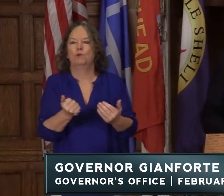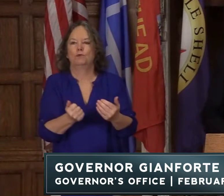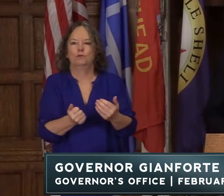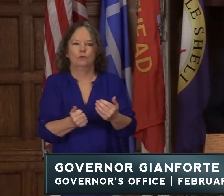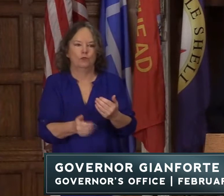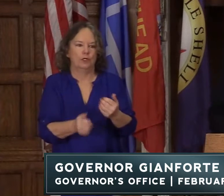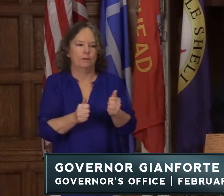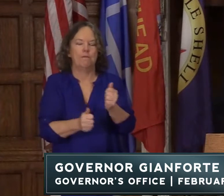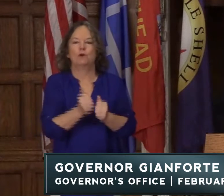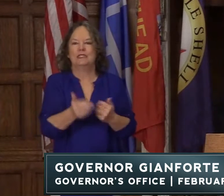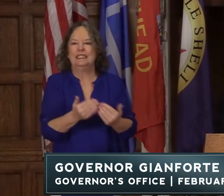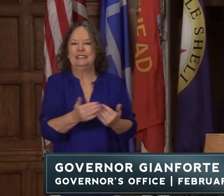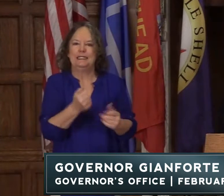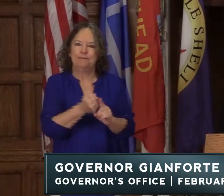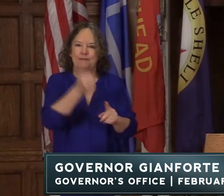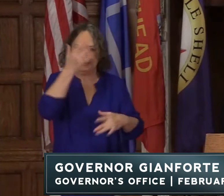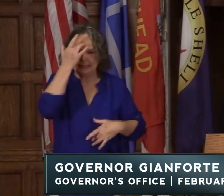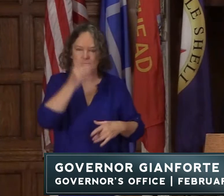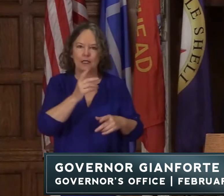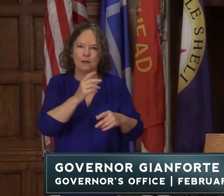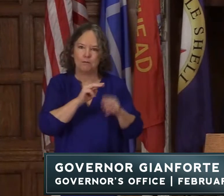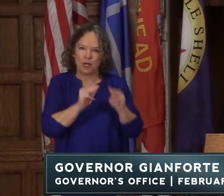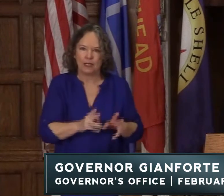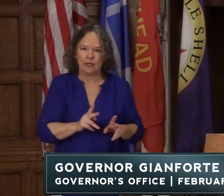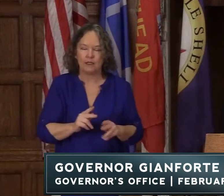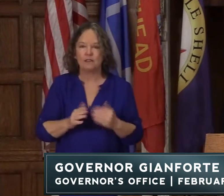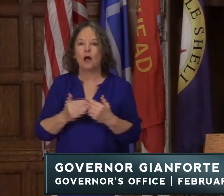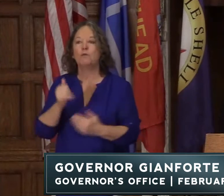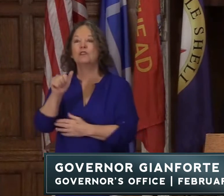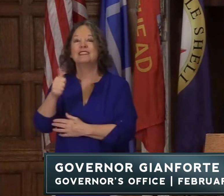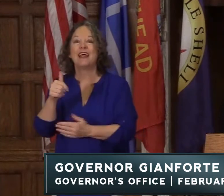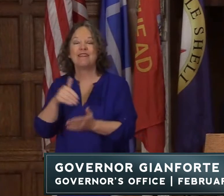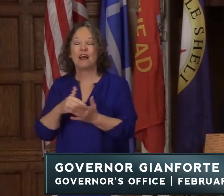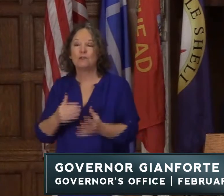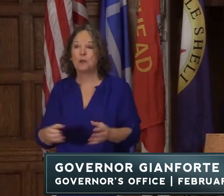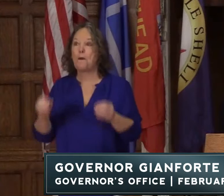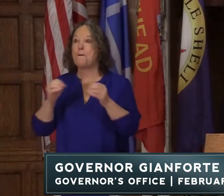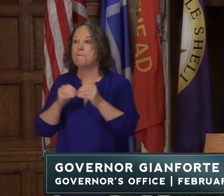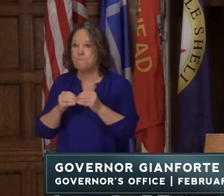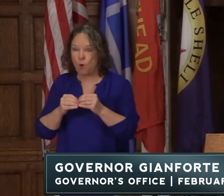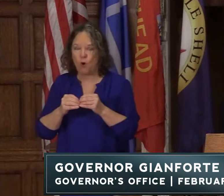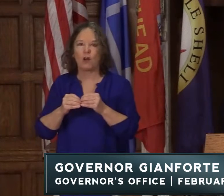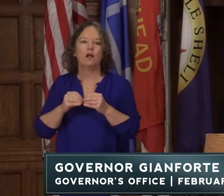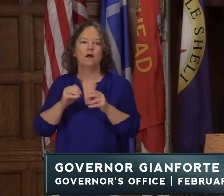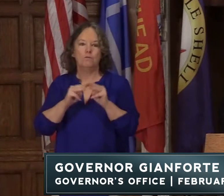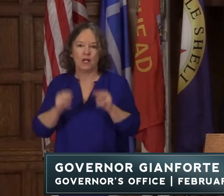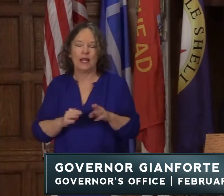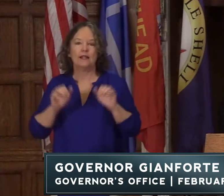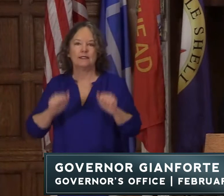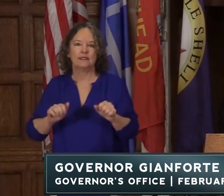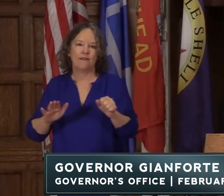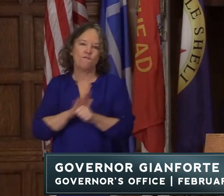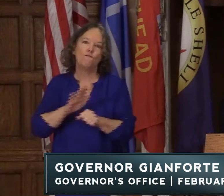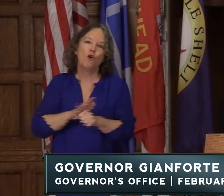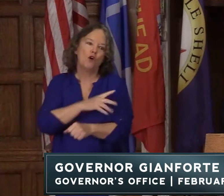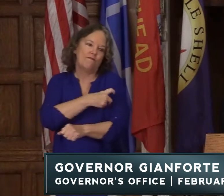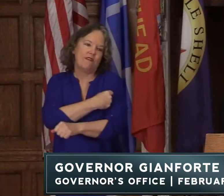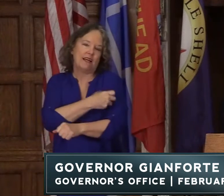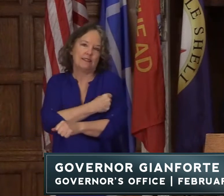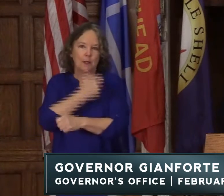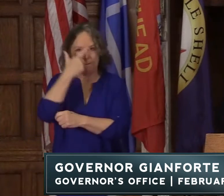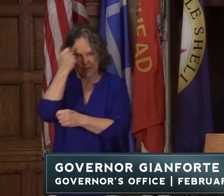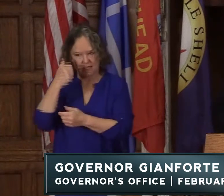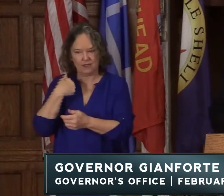Montanans. Nearly 10,000 more vulnerable Montanans will be fully vaccinated as a result of this